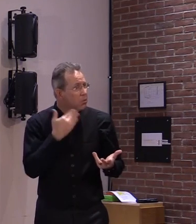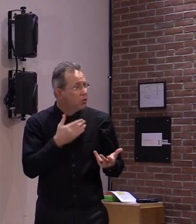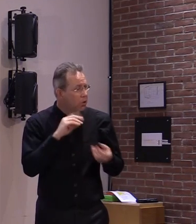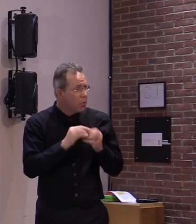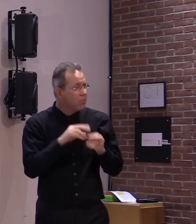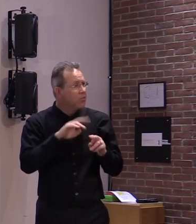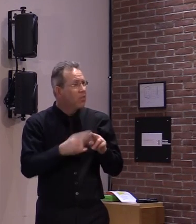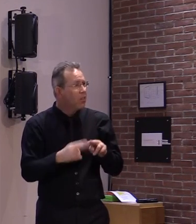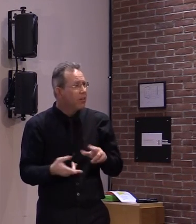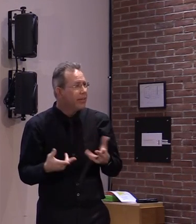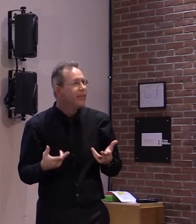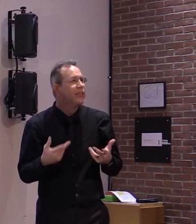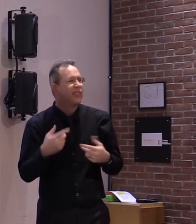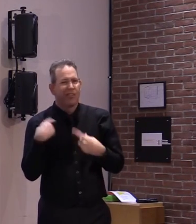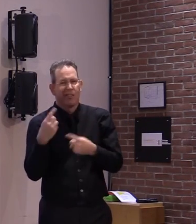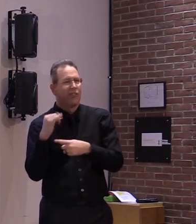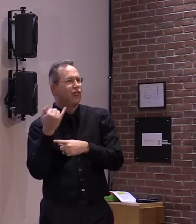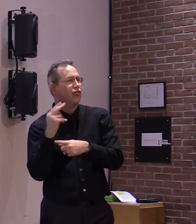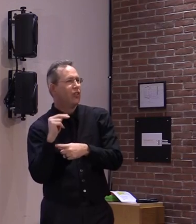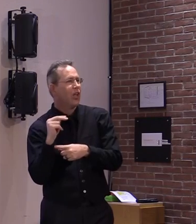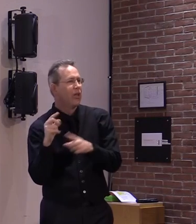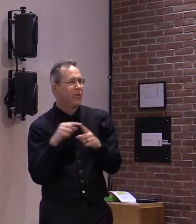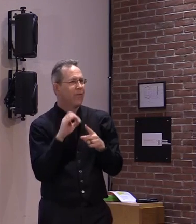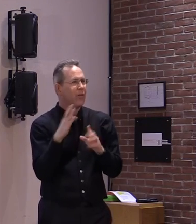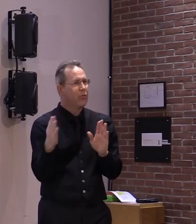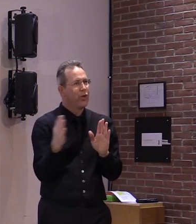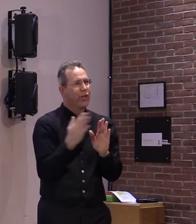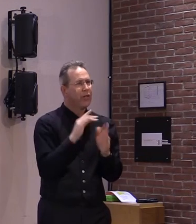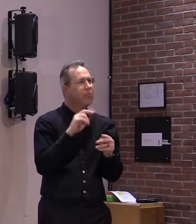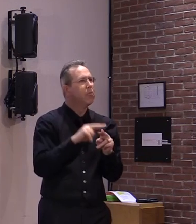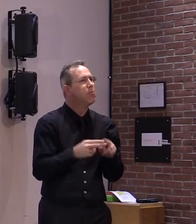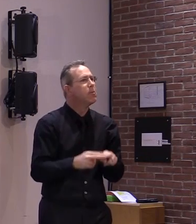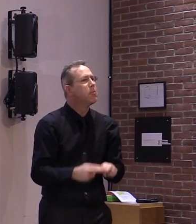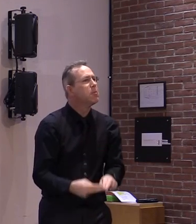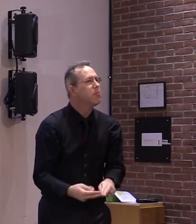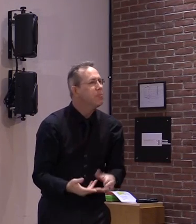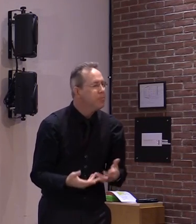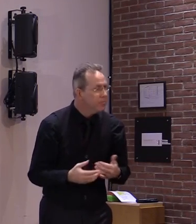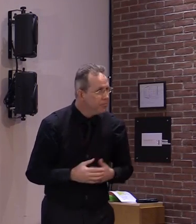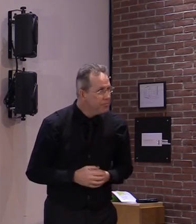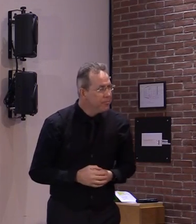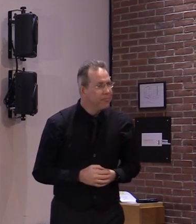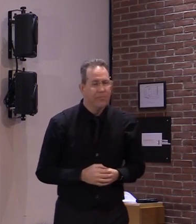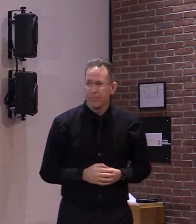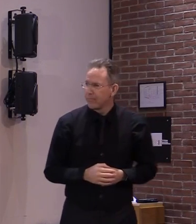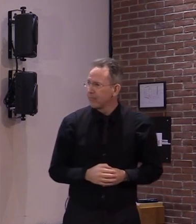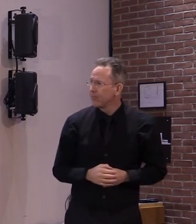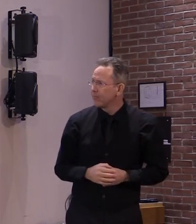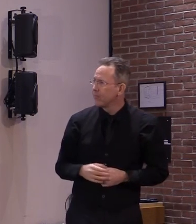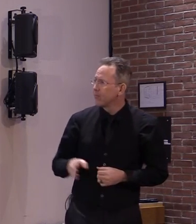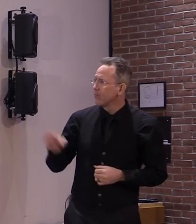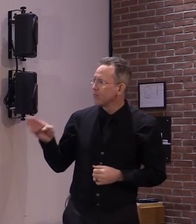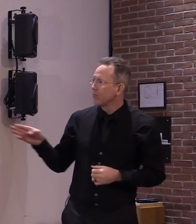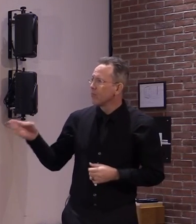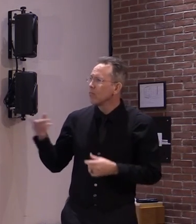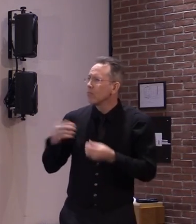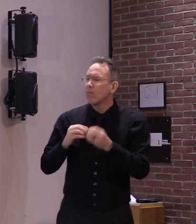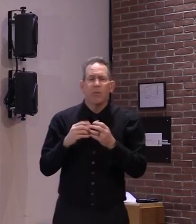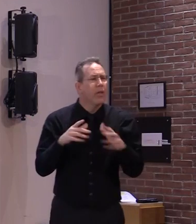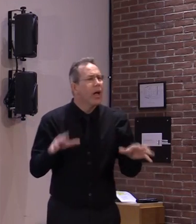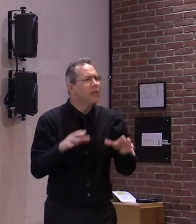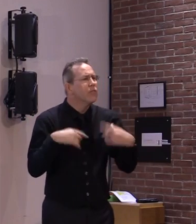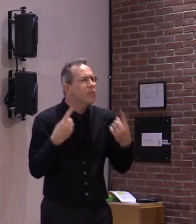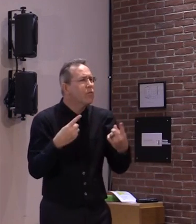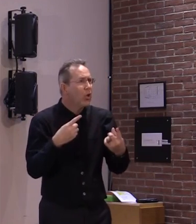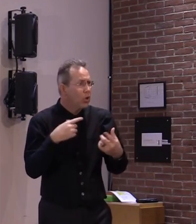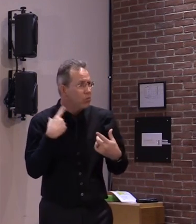January and December. Looking across our region of our state, we see that there is clear improvement in Rutland and Bennington,